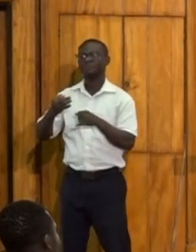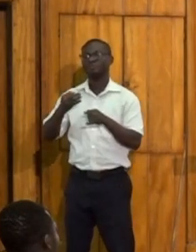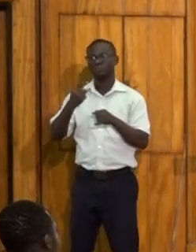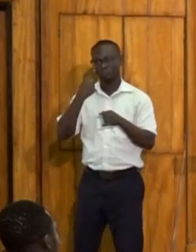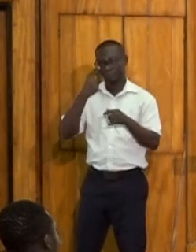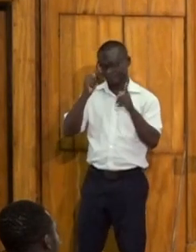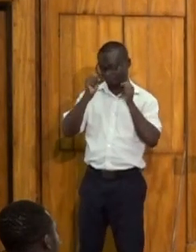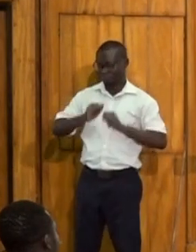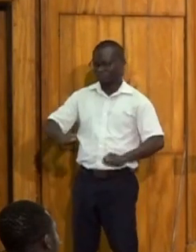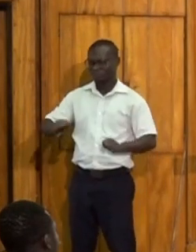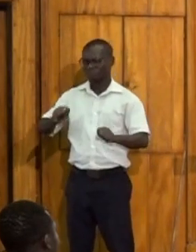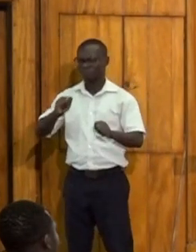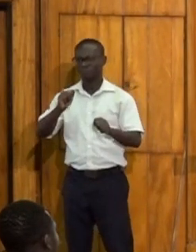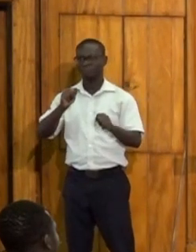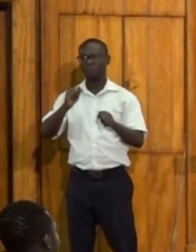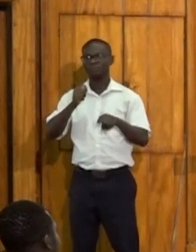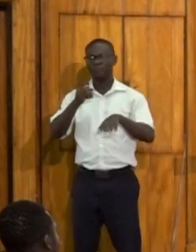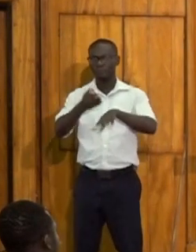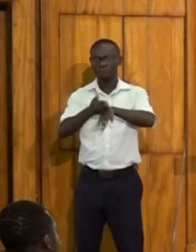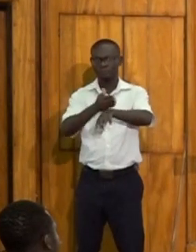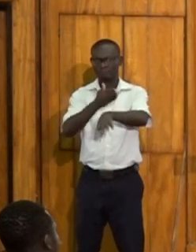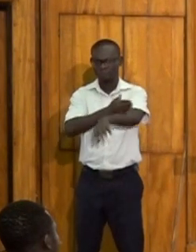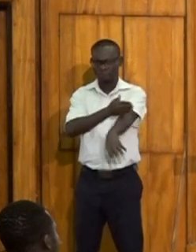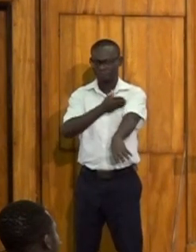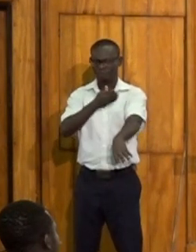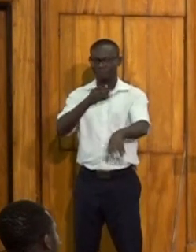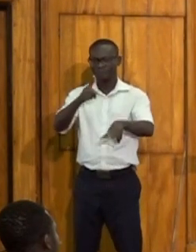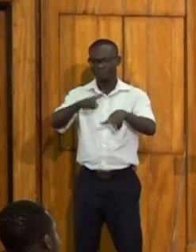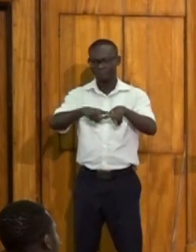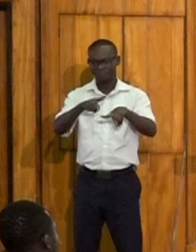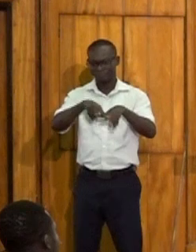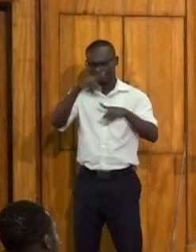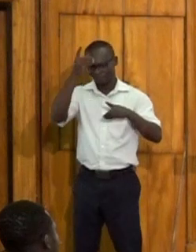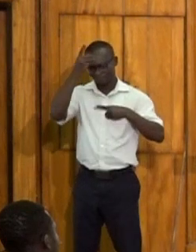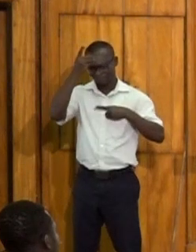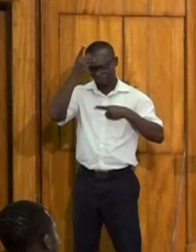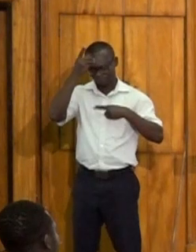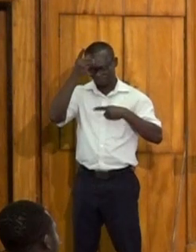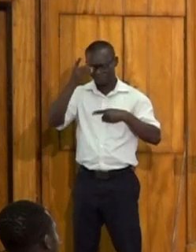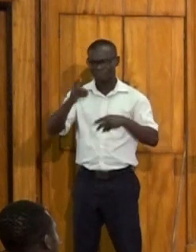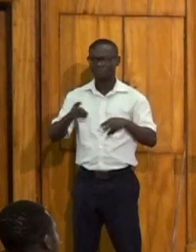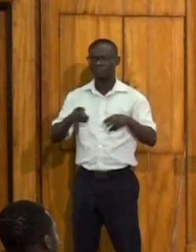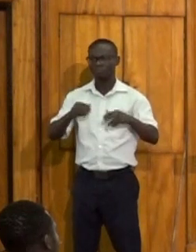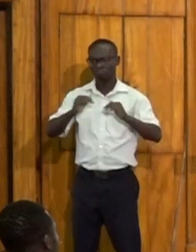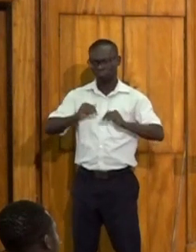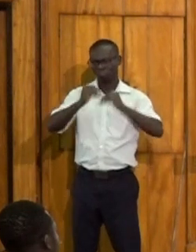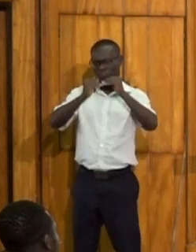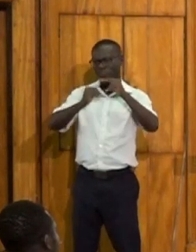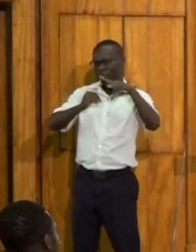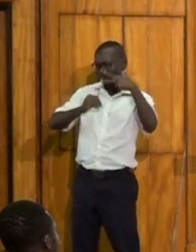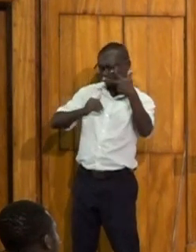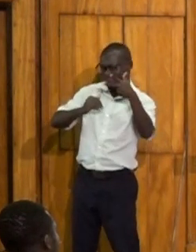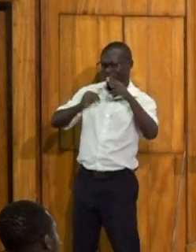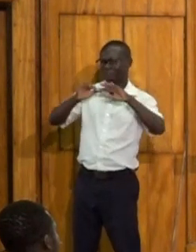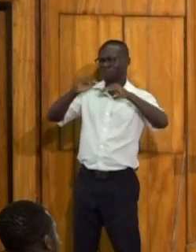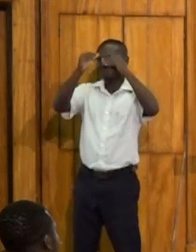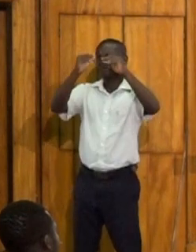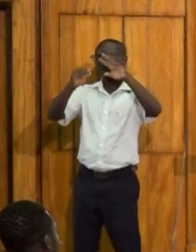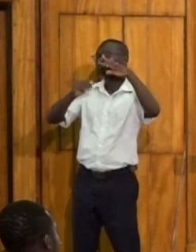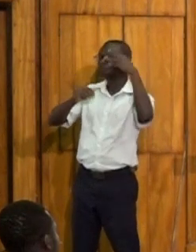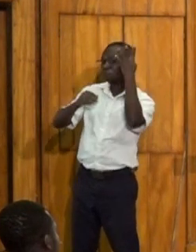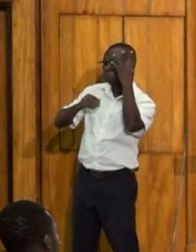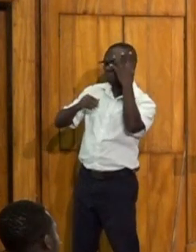technically, advanced HIV disease would include people that have stage 3 or stage 4 clinically. So they still